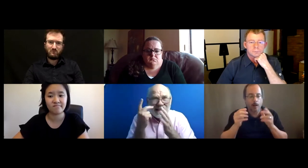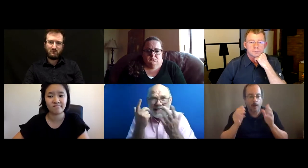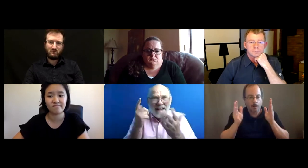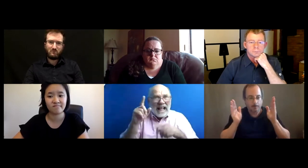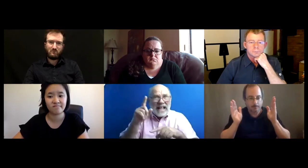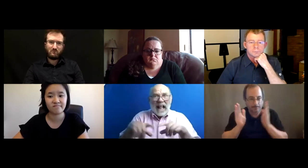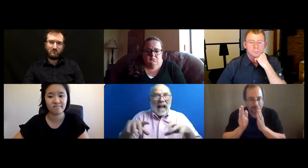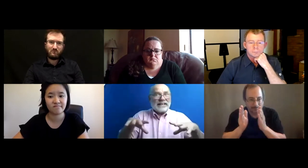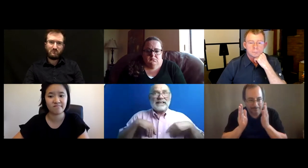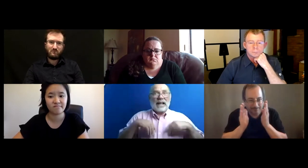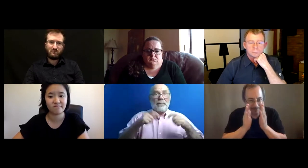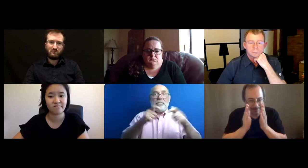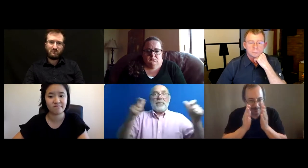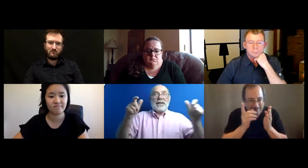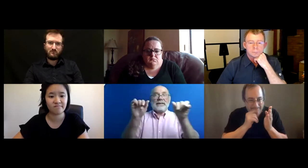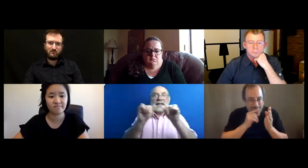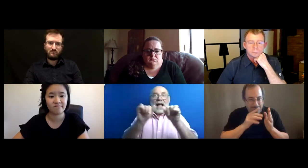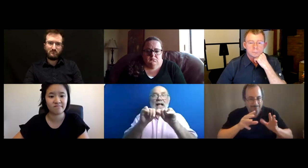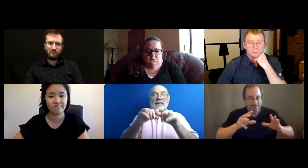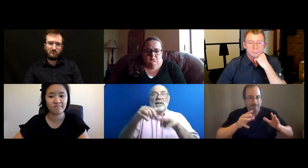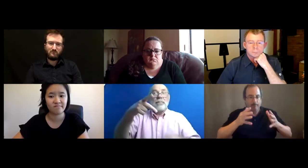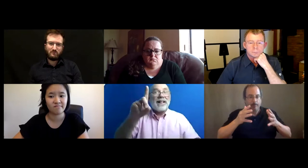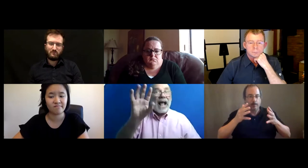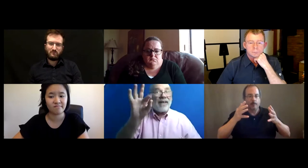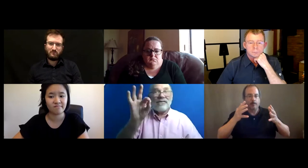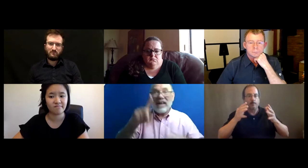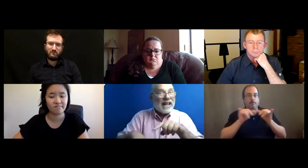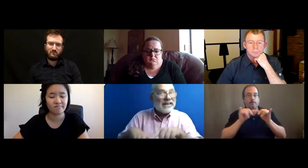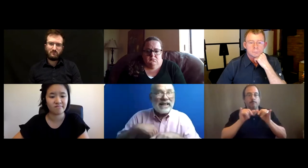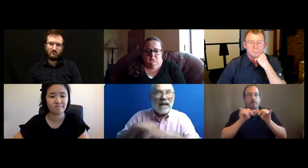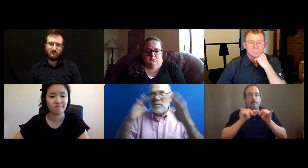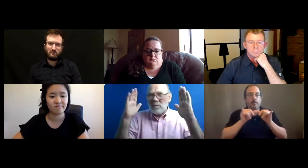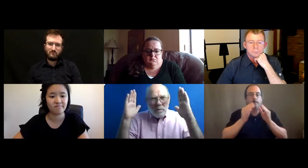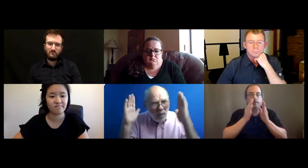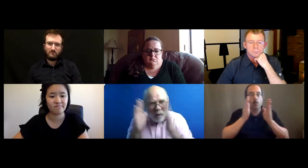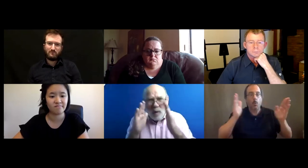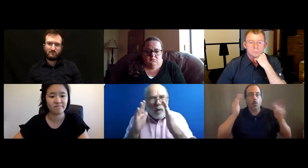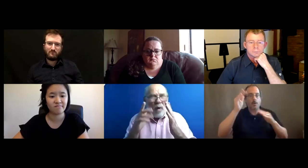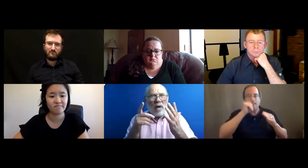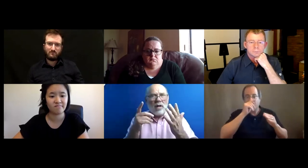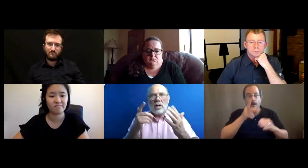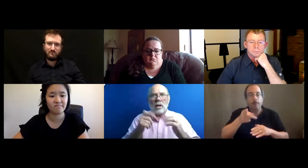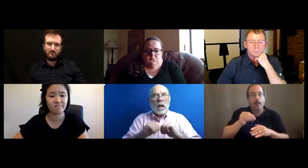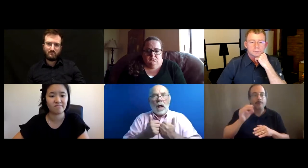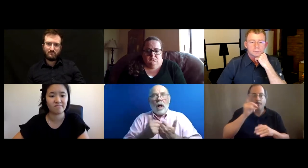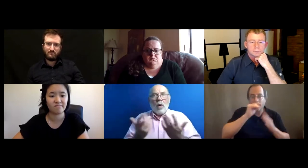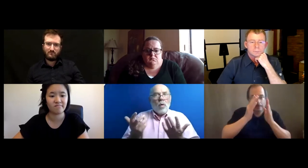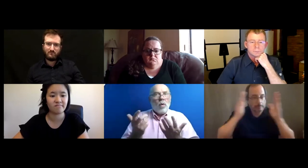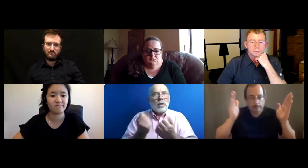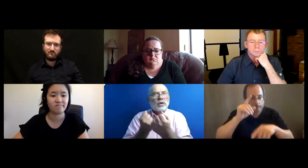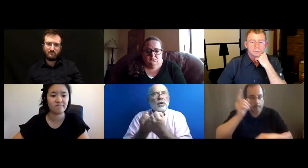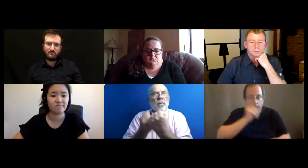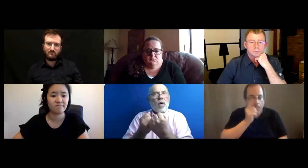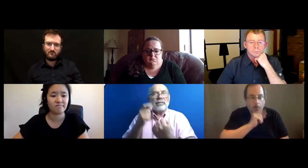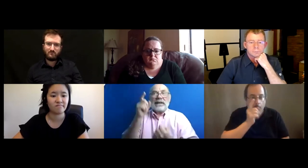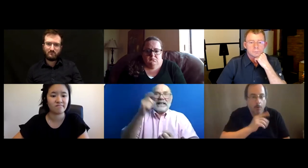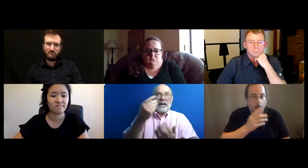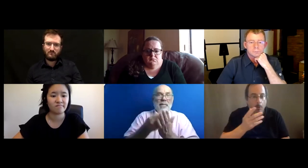They're trying to navigate these online services on a mobile phone. And it's just highly